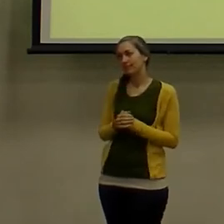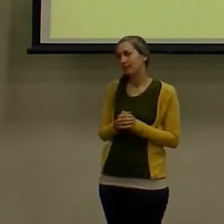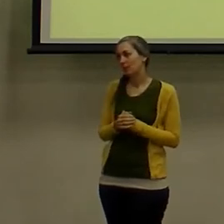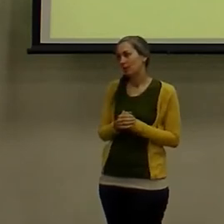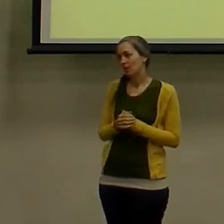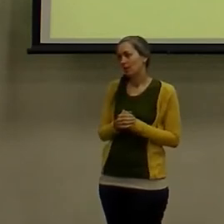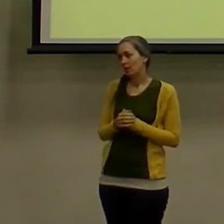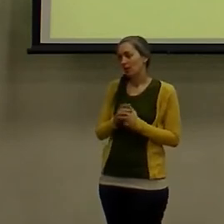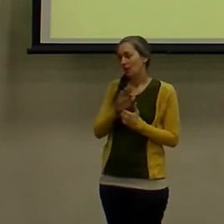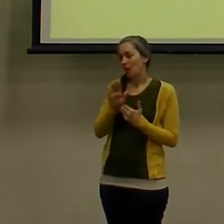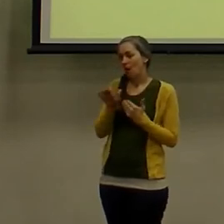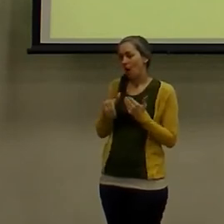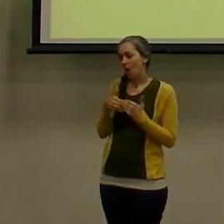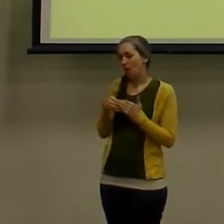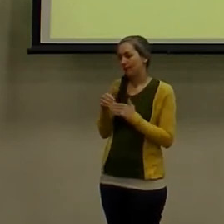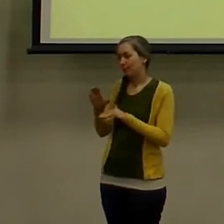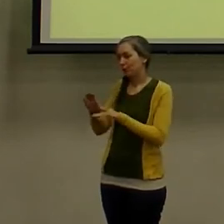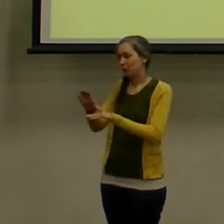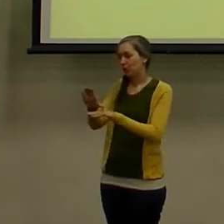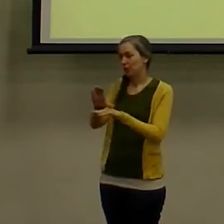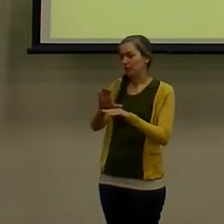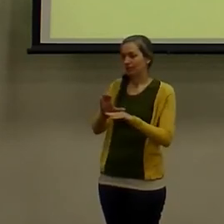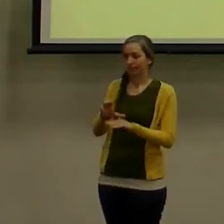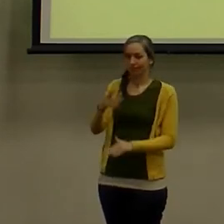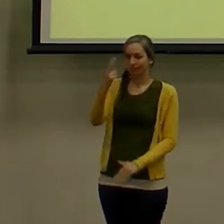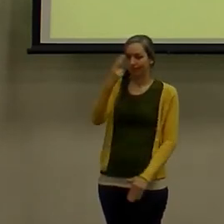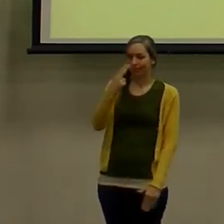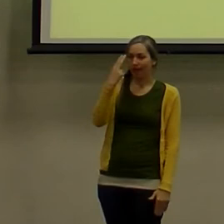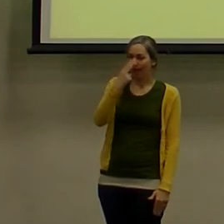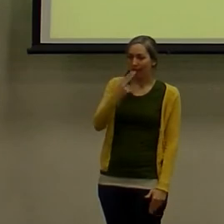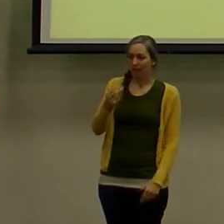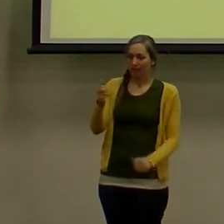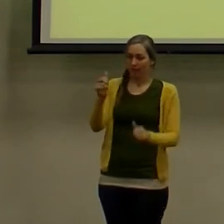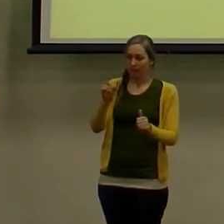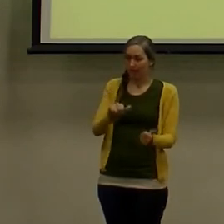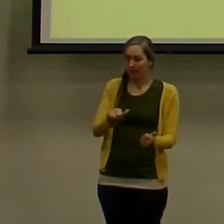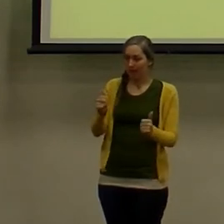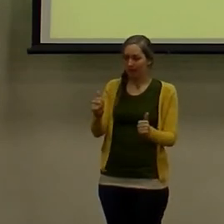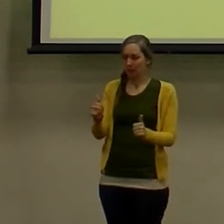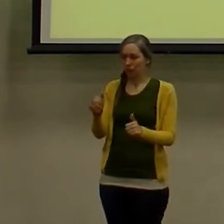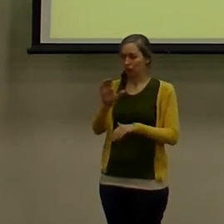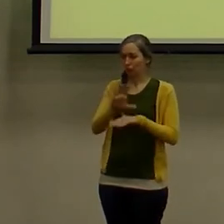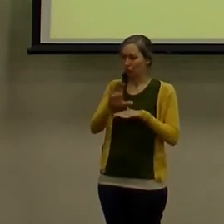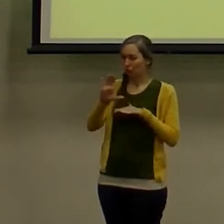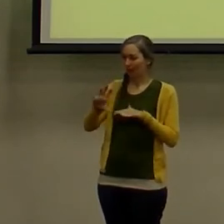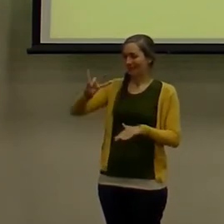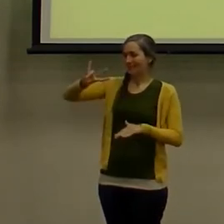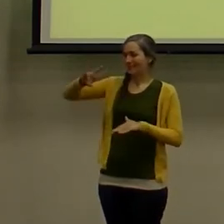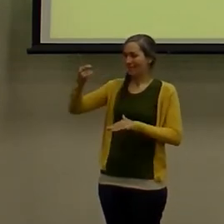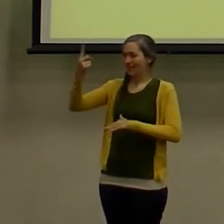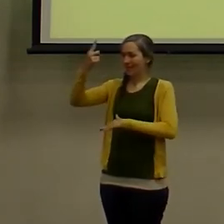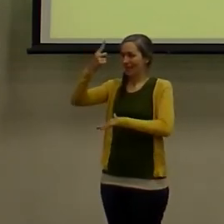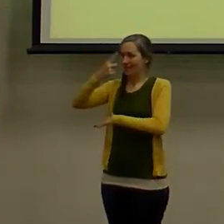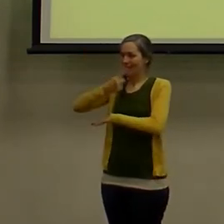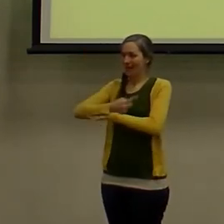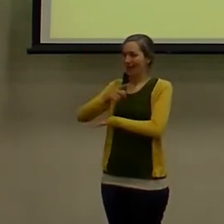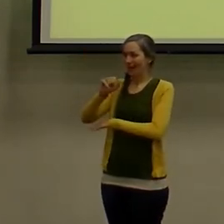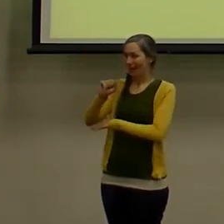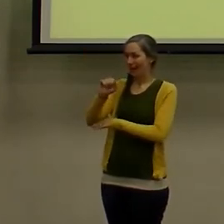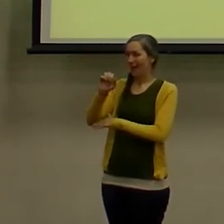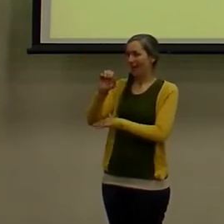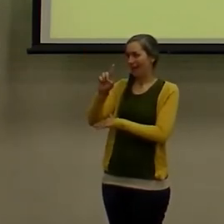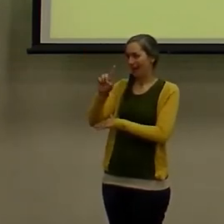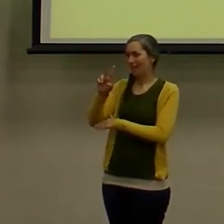All churches, Catholic, Baptist, Church of Christ, Seventh-day Adventist, all together is less than